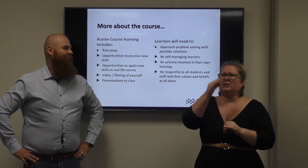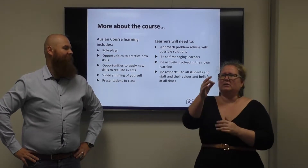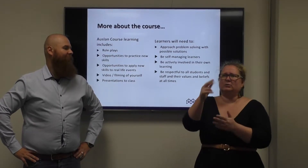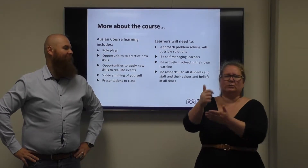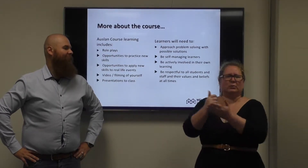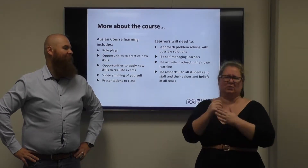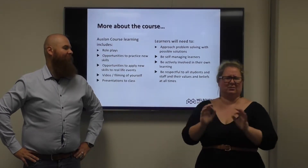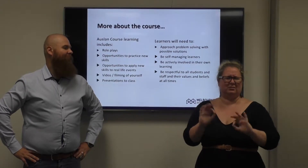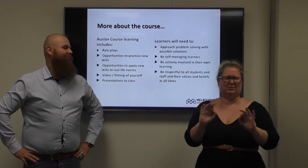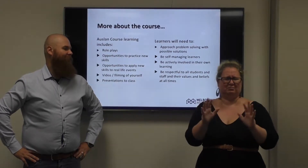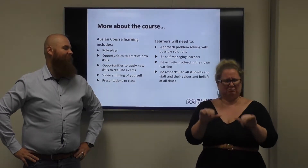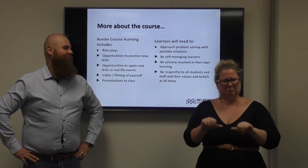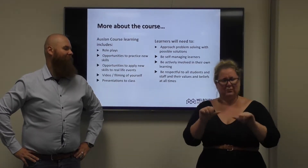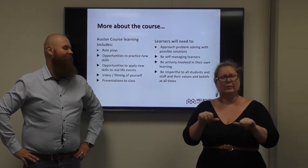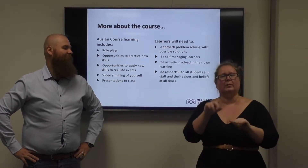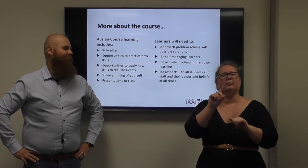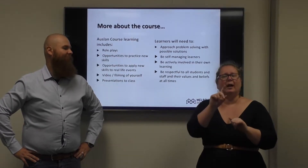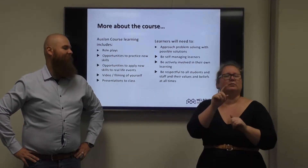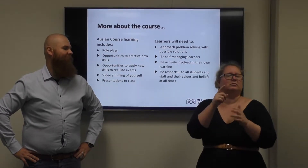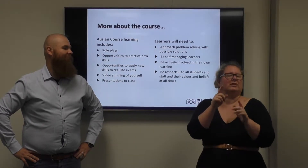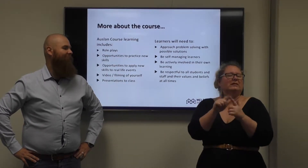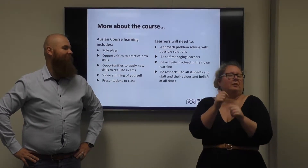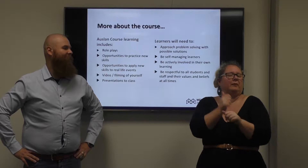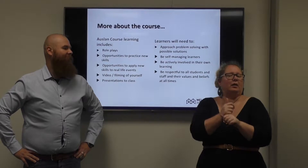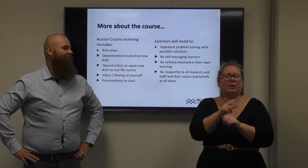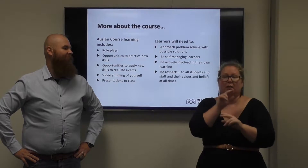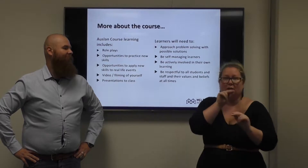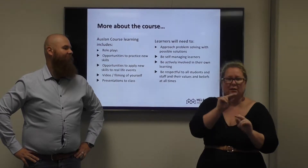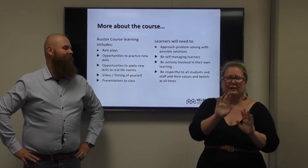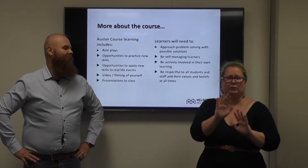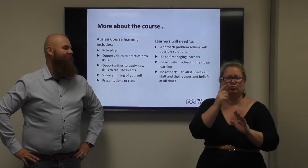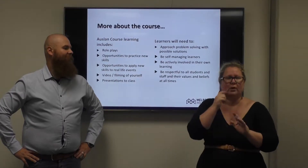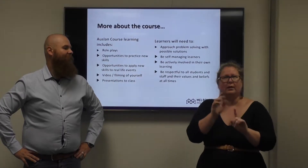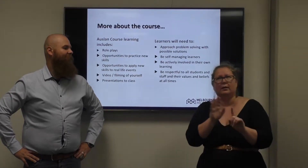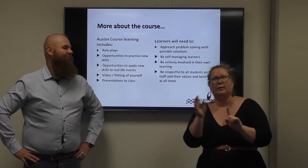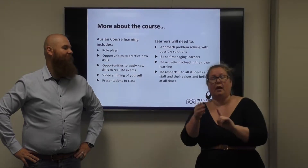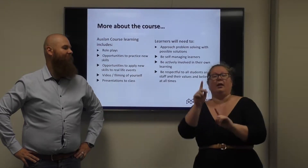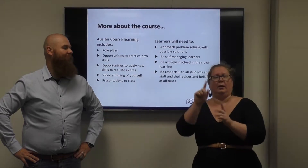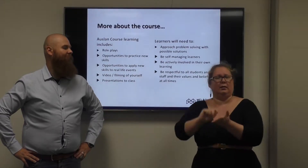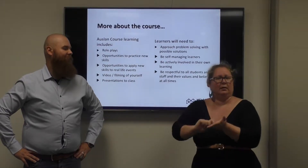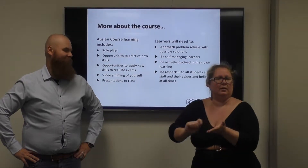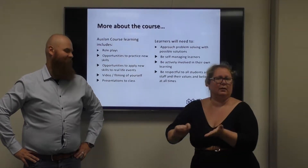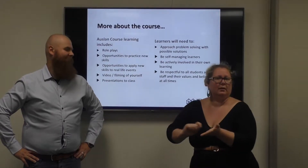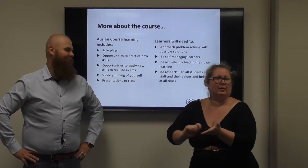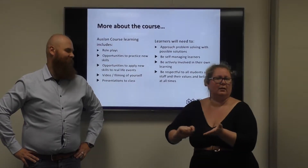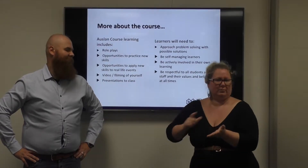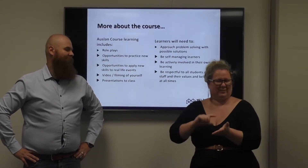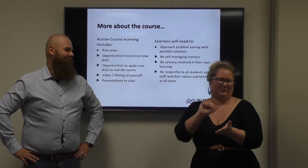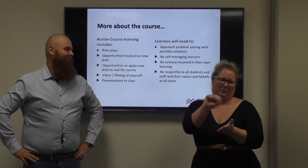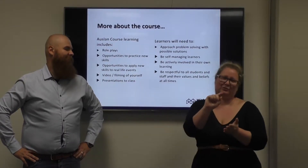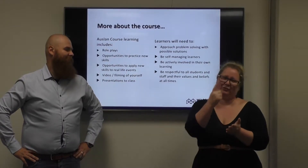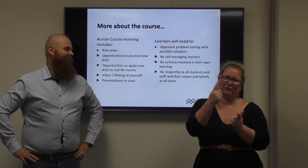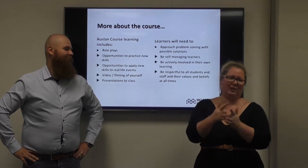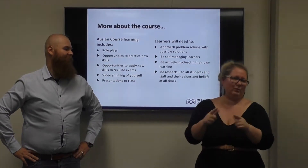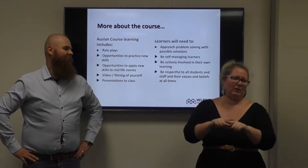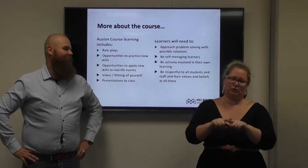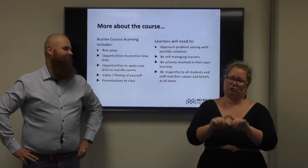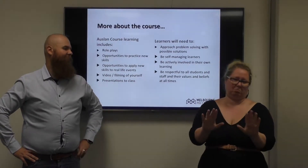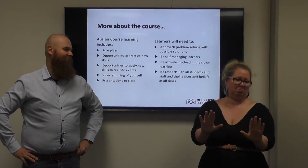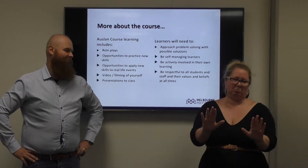Please don't feel bad to ask for support. That's absolutely fine. But please don't talk amongst yourselves.